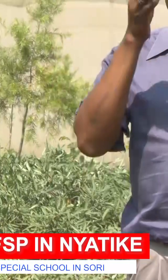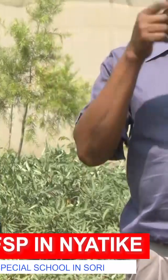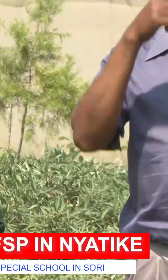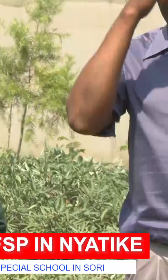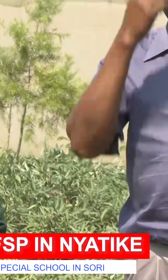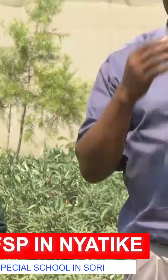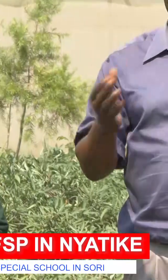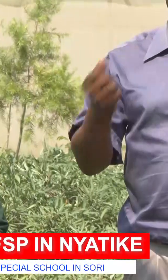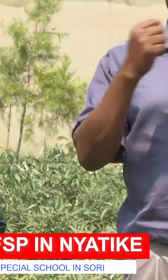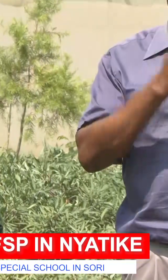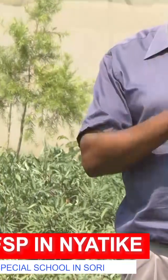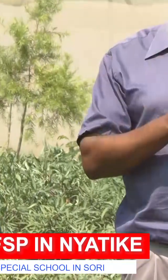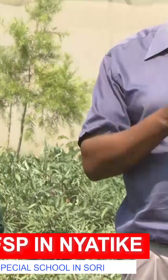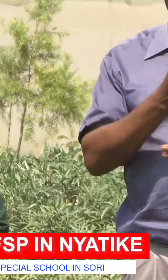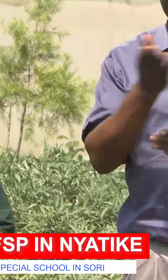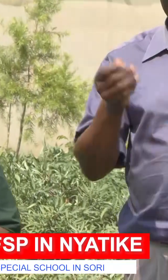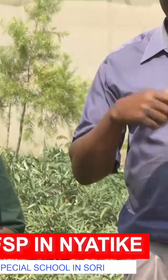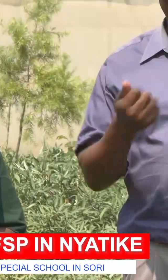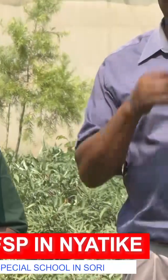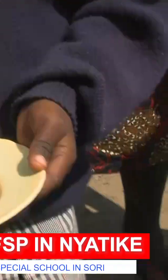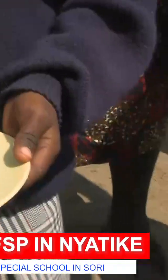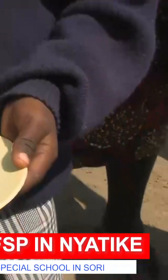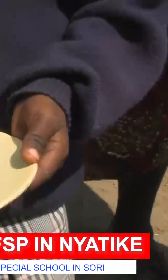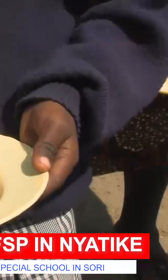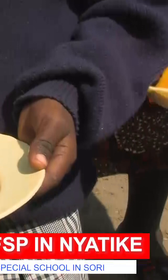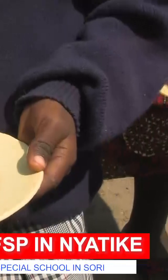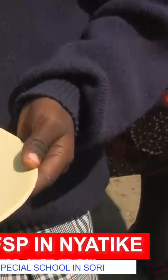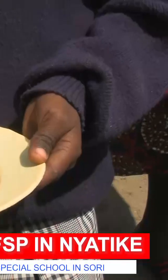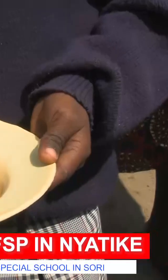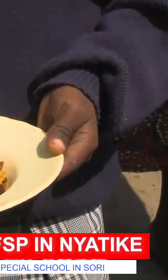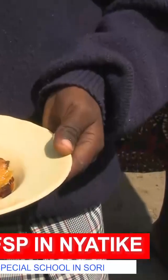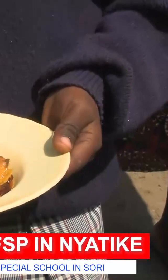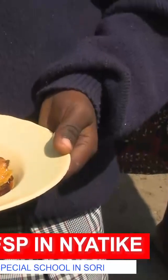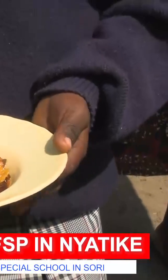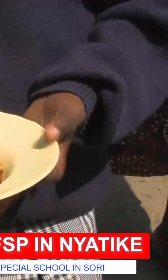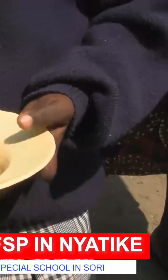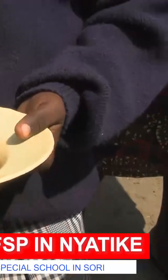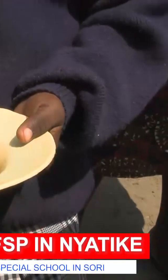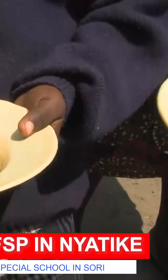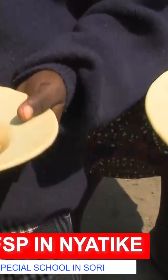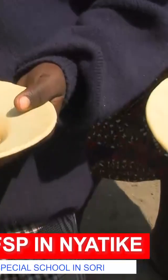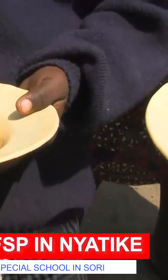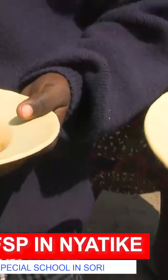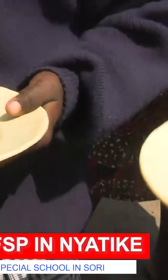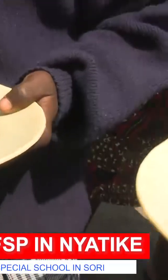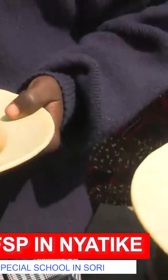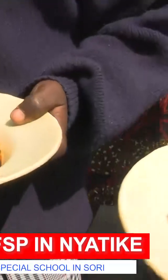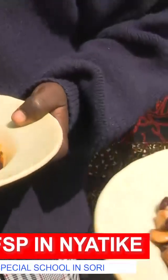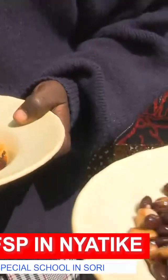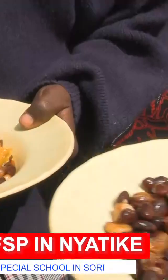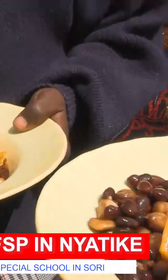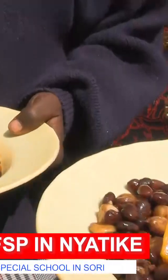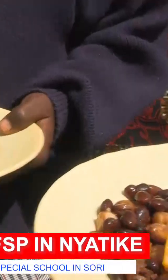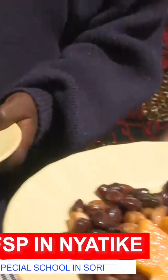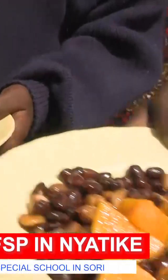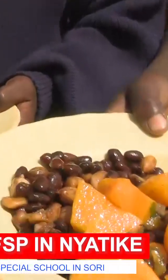And there are also other benefits like preventing, you know, like teenage pregnancies, because